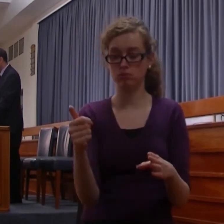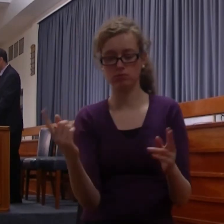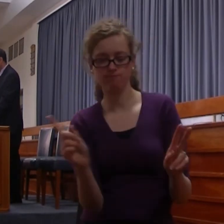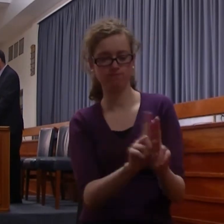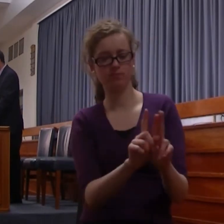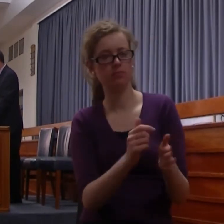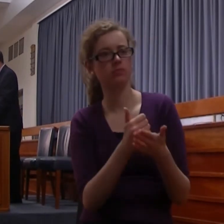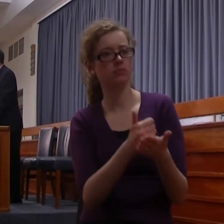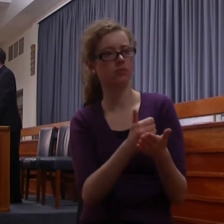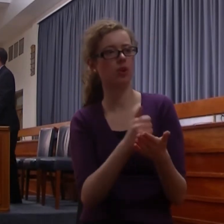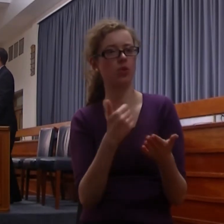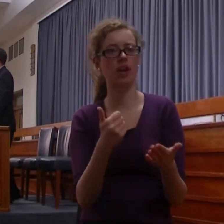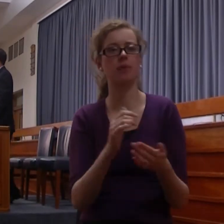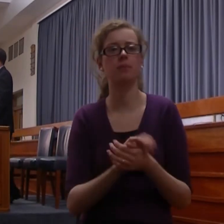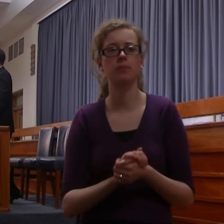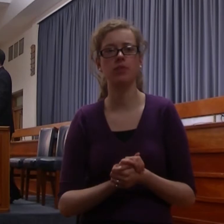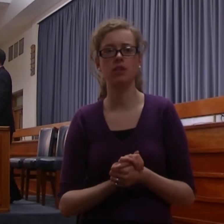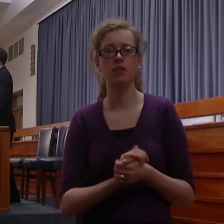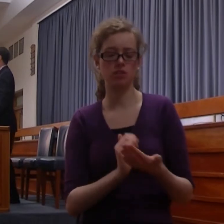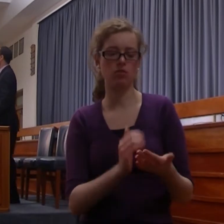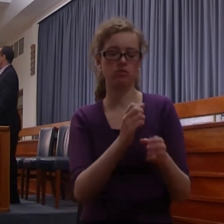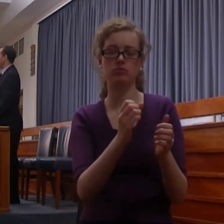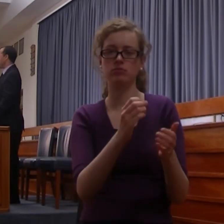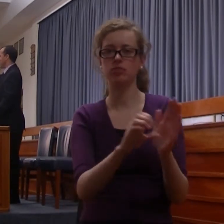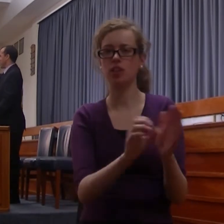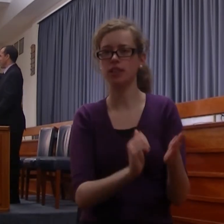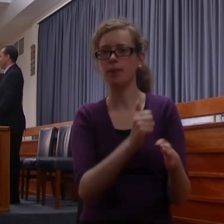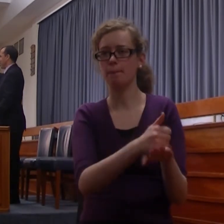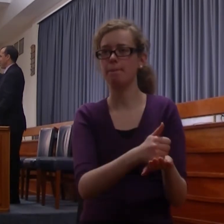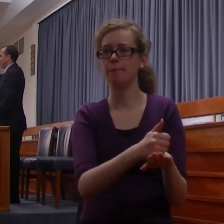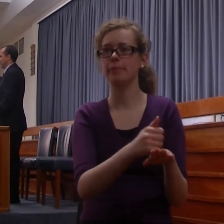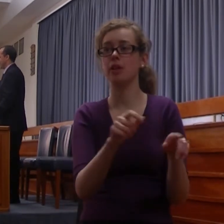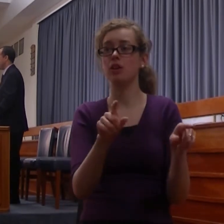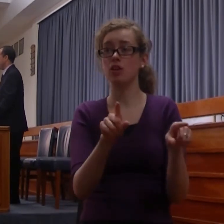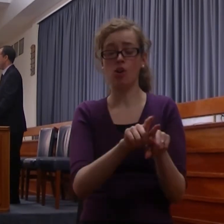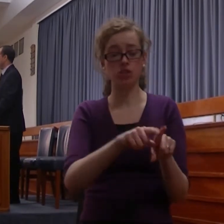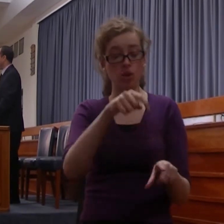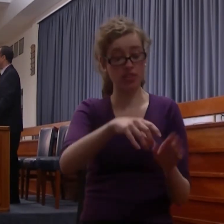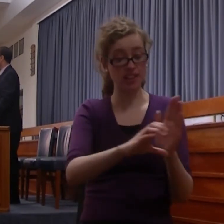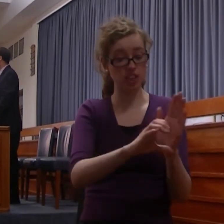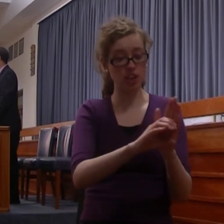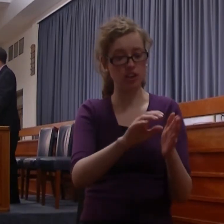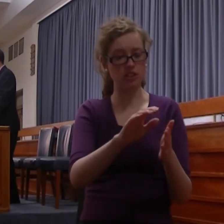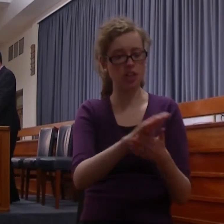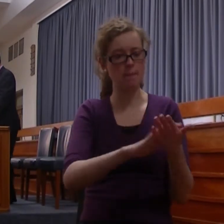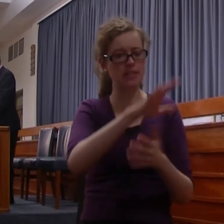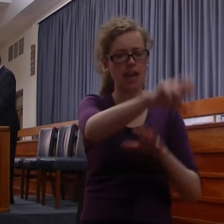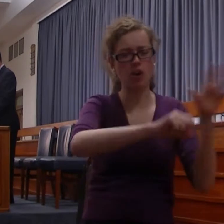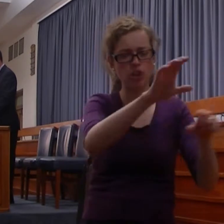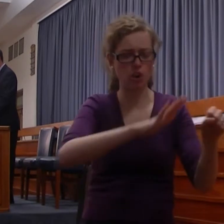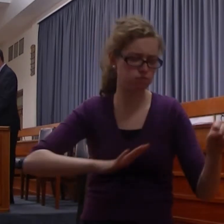to establish the church in Ephesus. And it's interesting because apparently the city became a